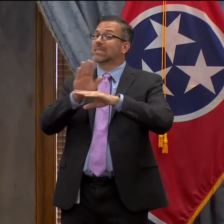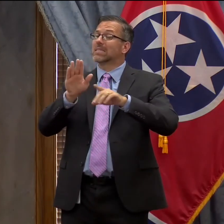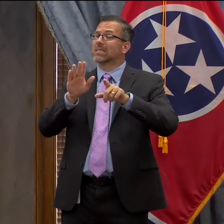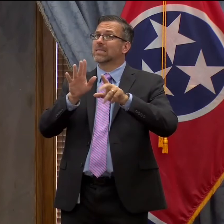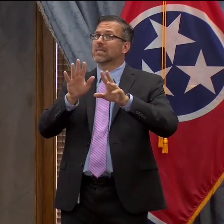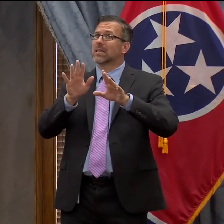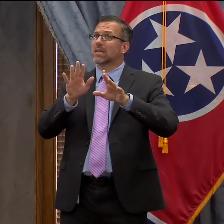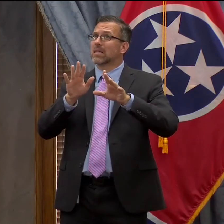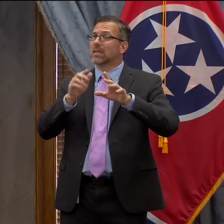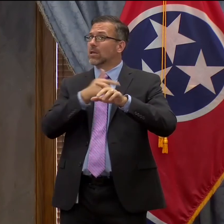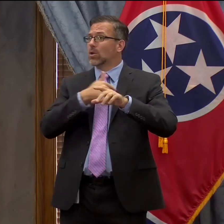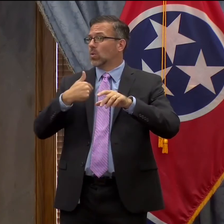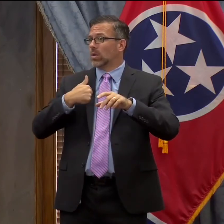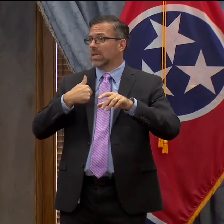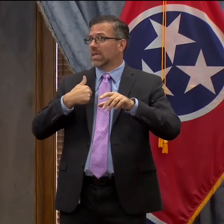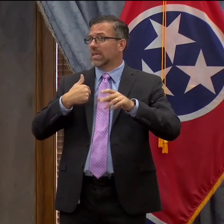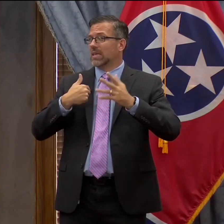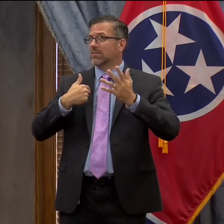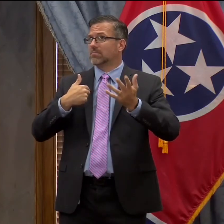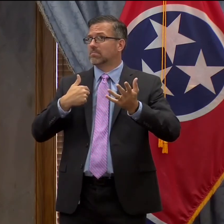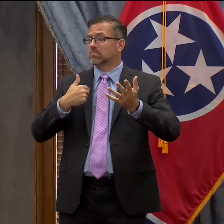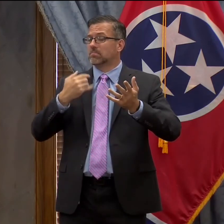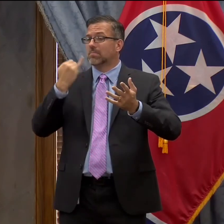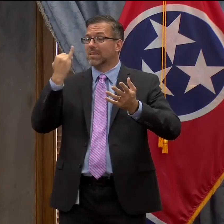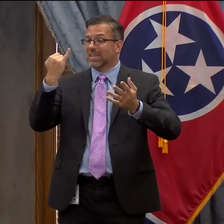we haven't seen a correlation